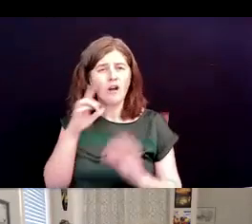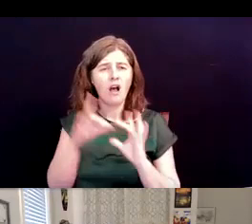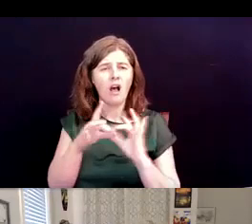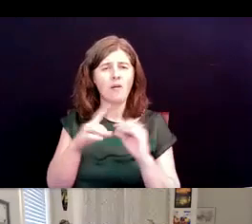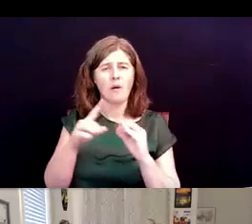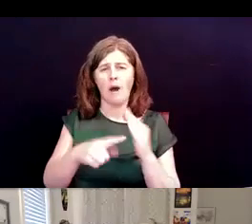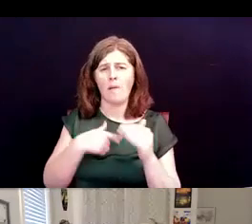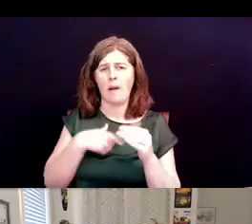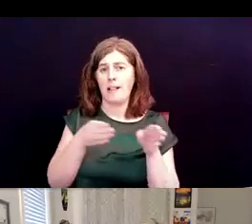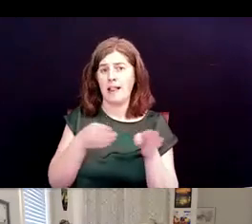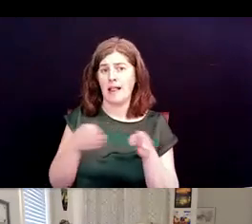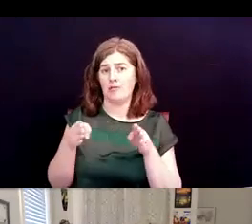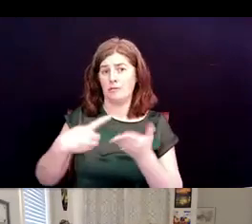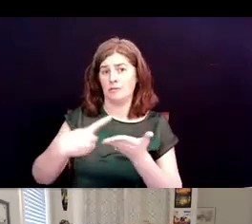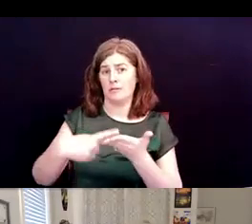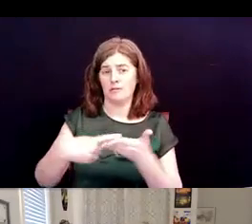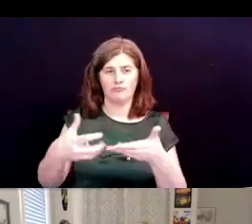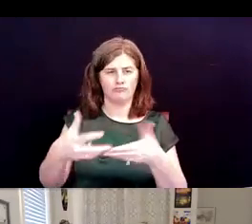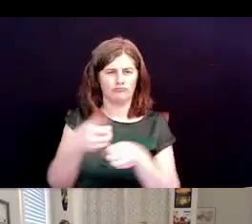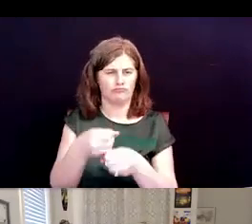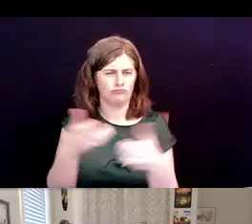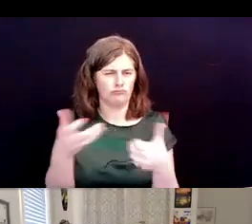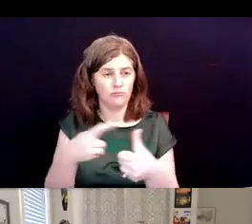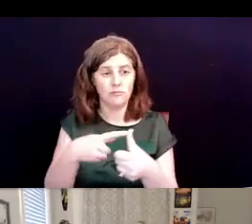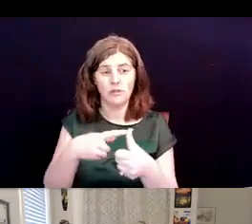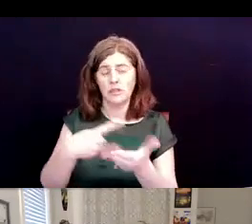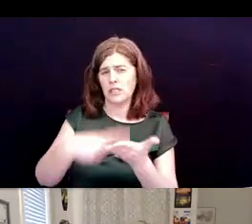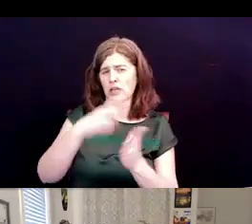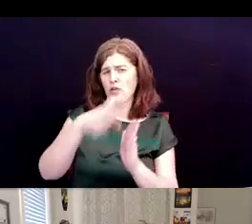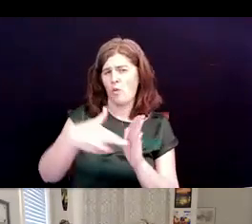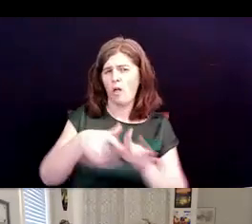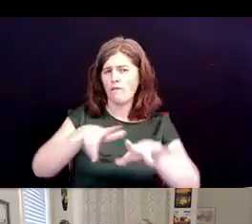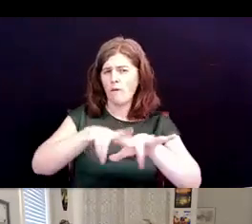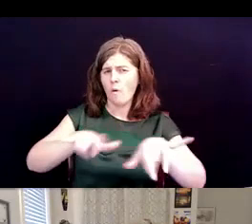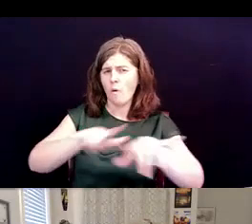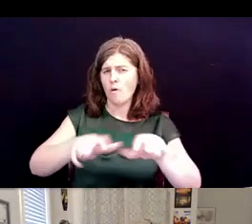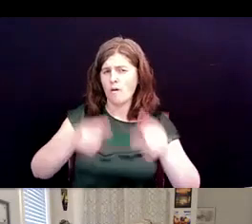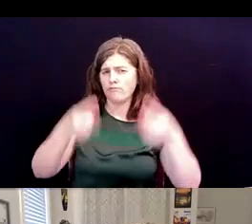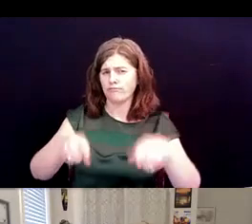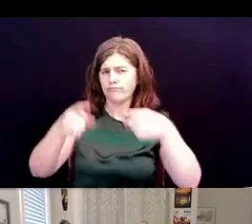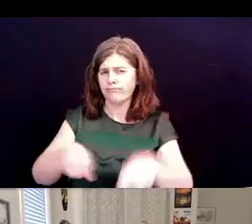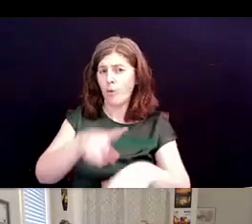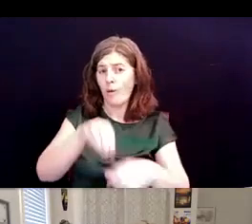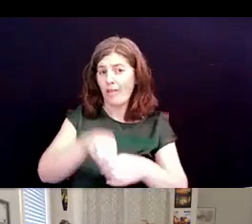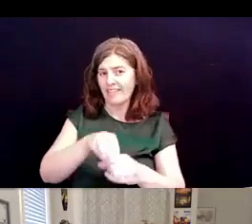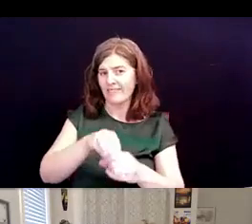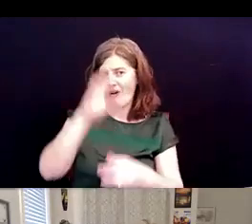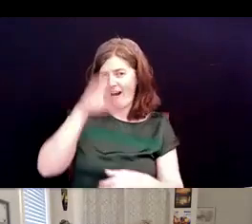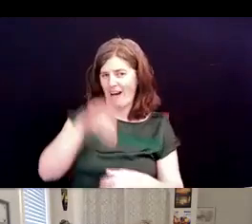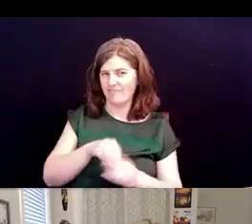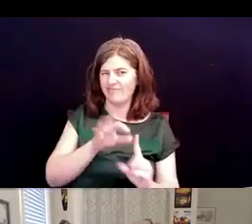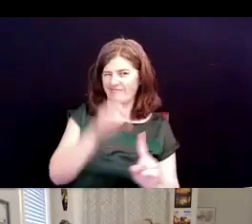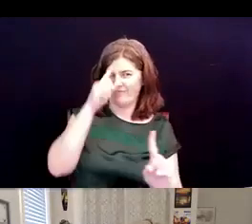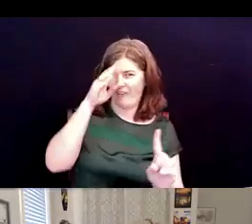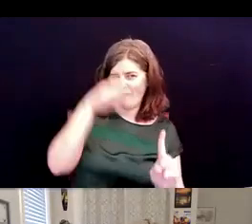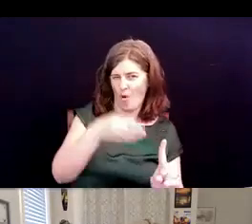to discuss, but just to recap, we're going to discuss the role of those co-occurring conditions in autism, particularly sleep, recognizing the role of